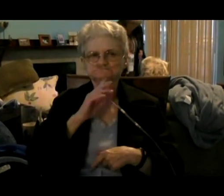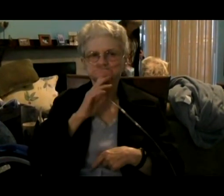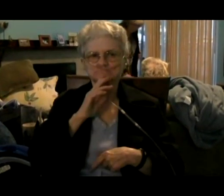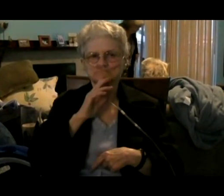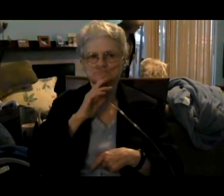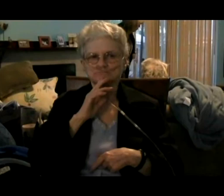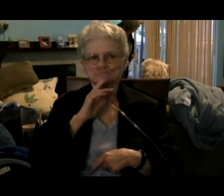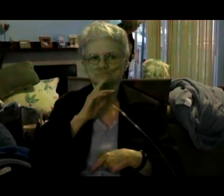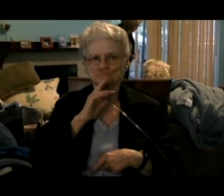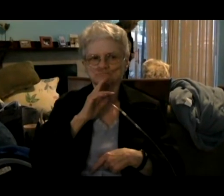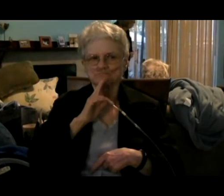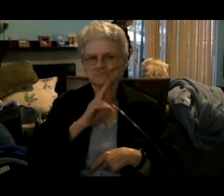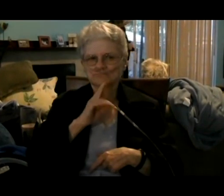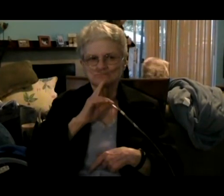and then I grew up